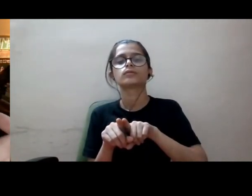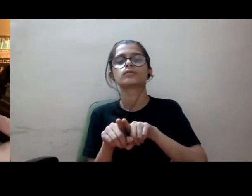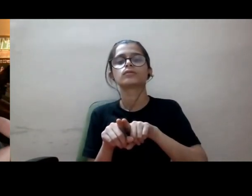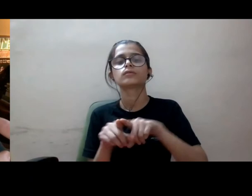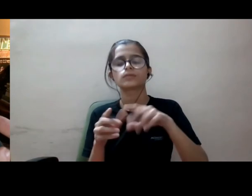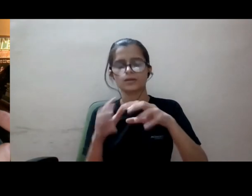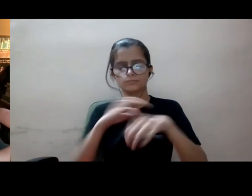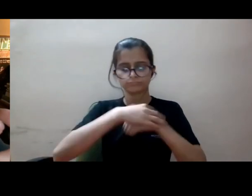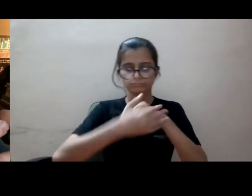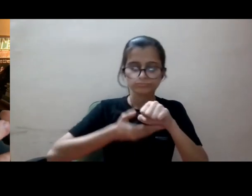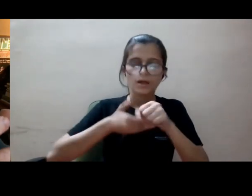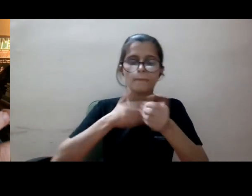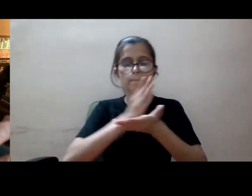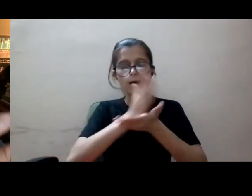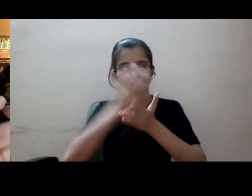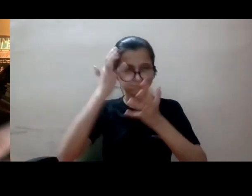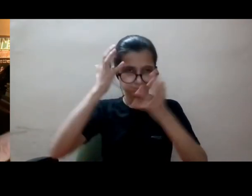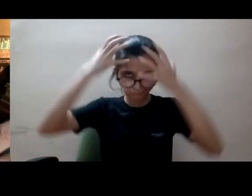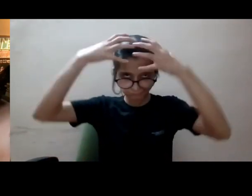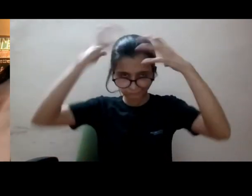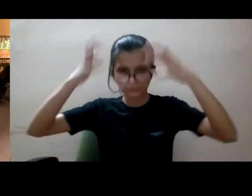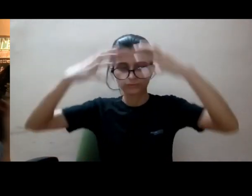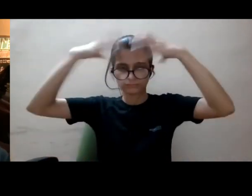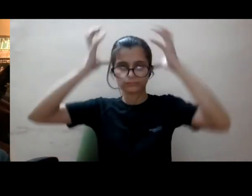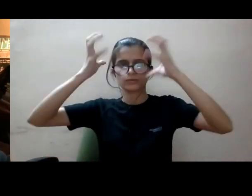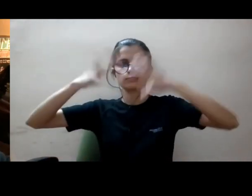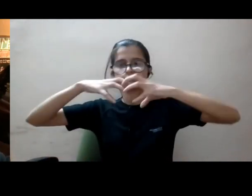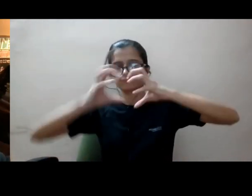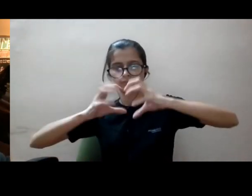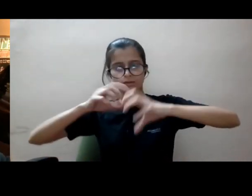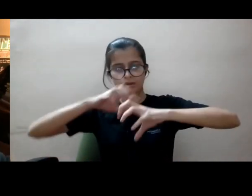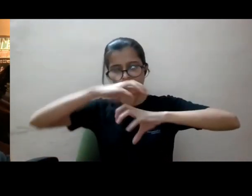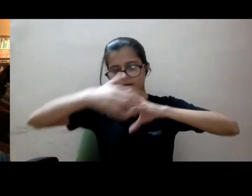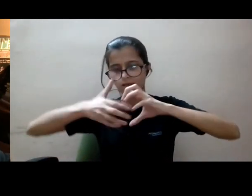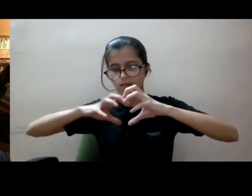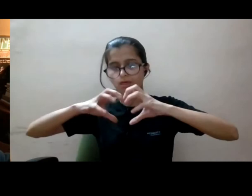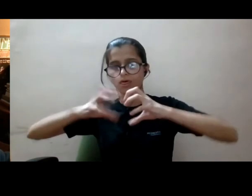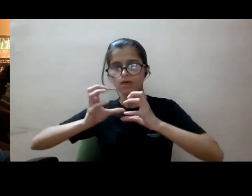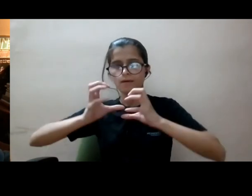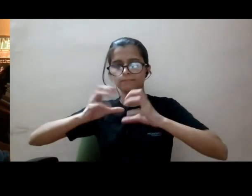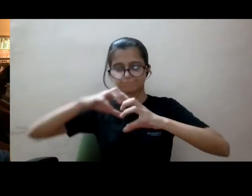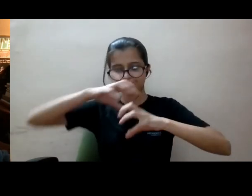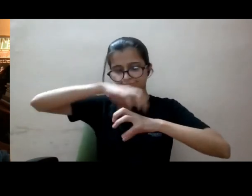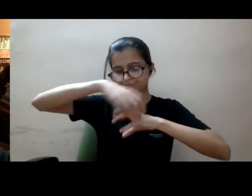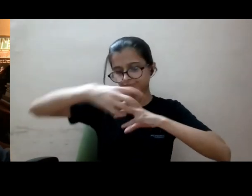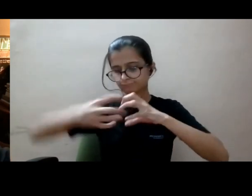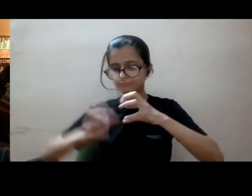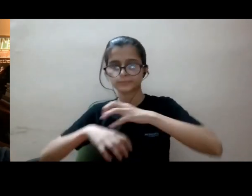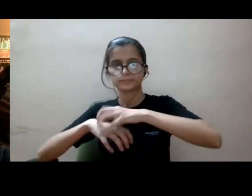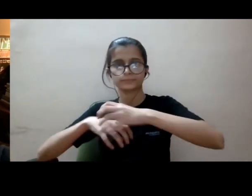of the brain can take over for other parts of the brain that have perhaps been